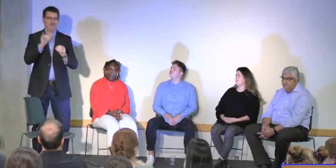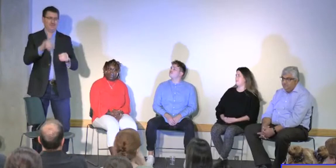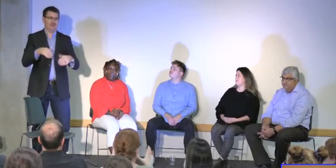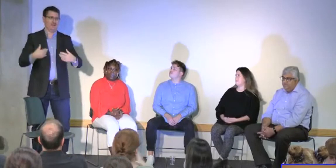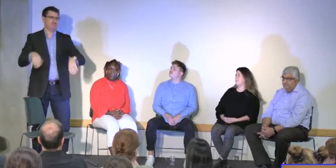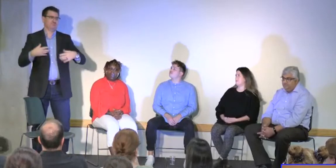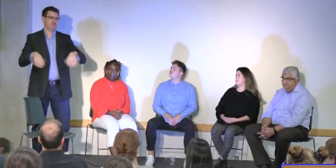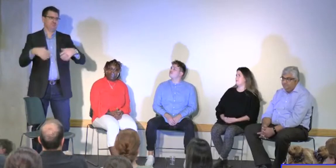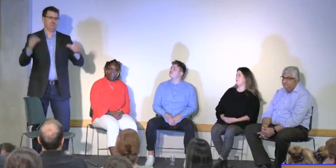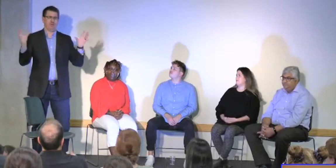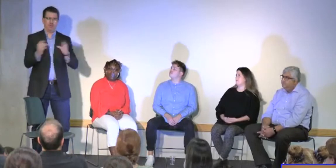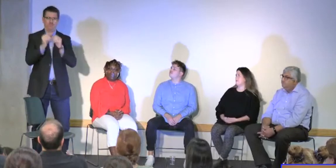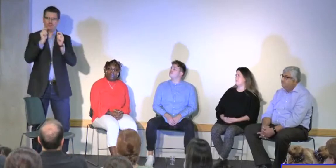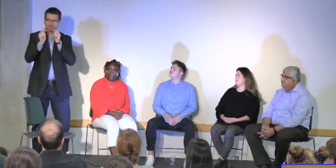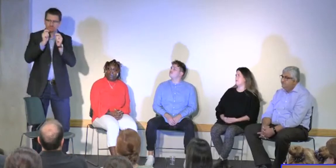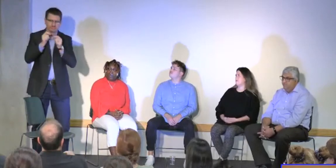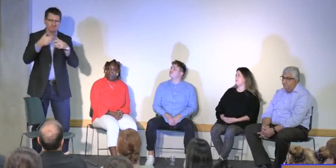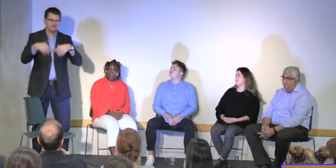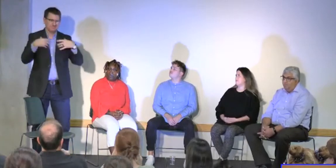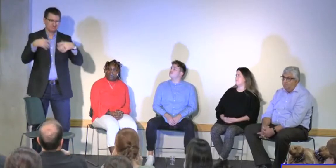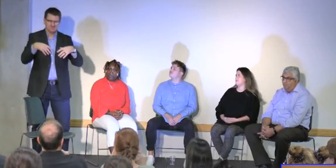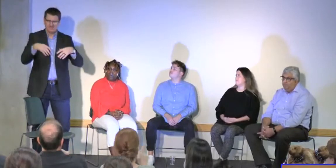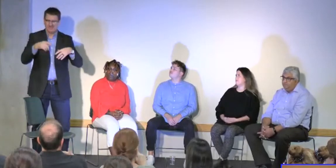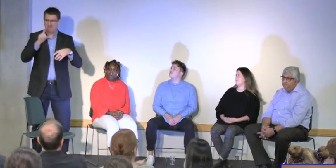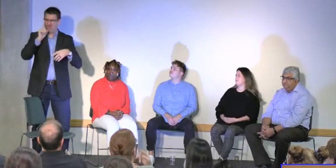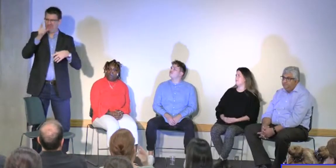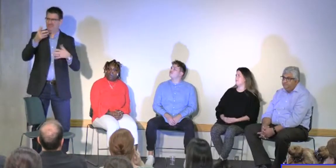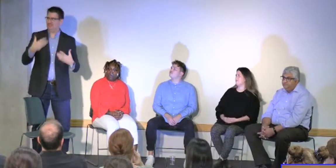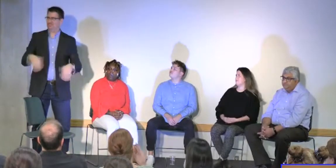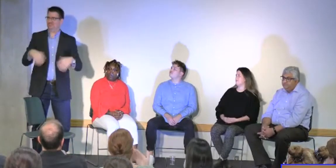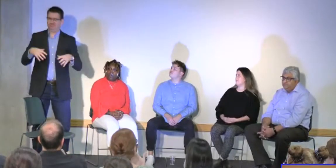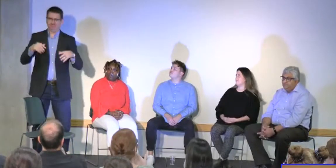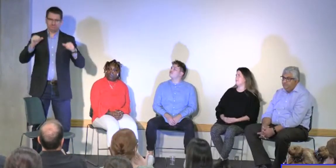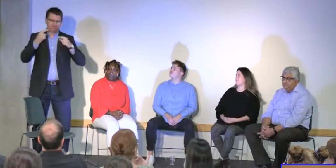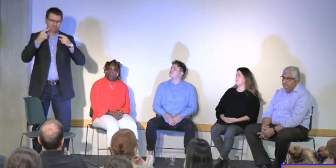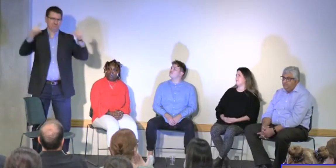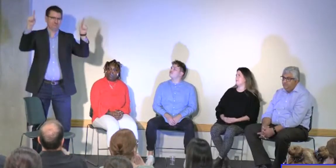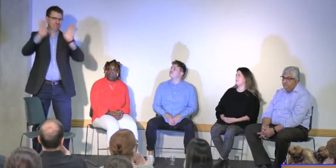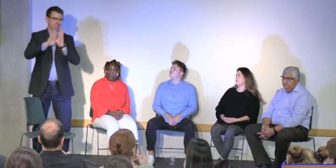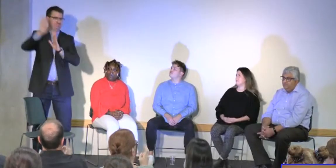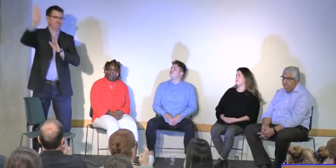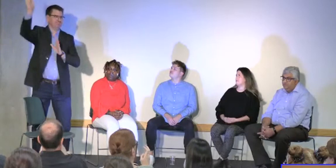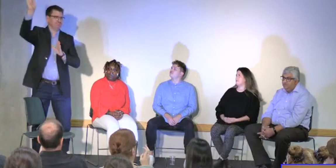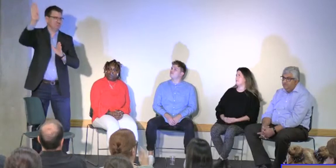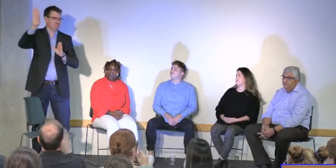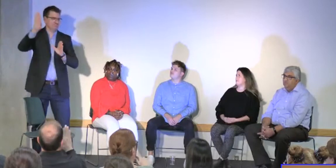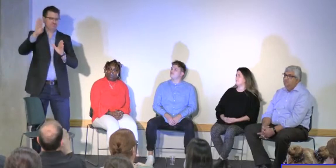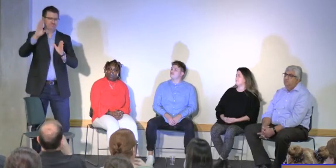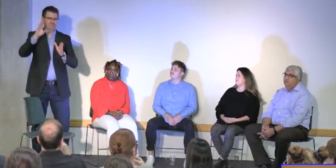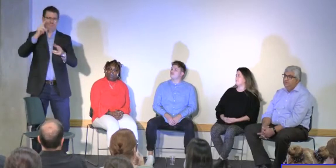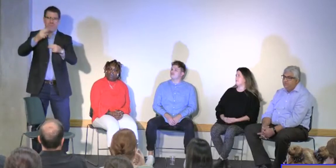We also see this as kind of an extension of our Deaf Studies Today conference, which we hold every 1, 2, 3 years or so.